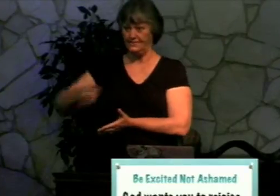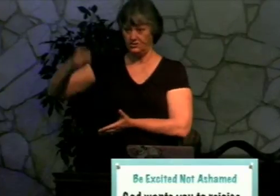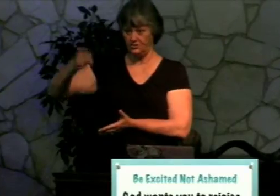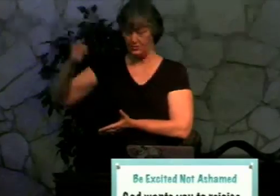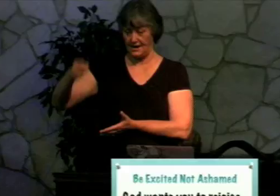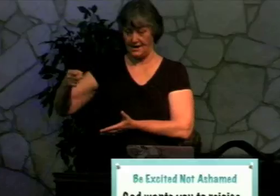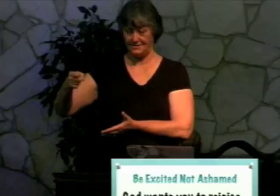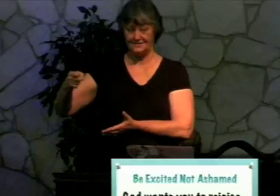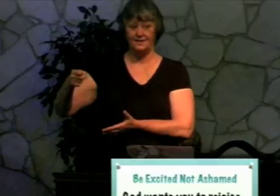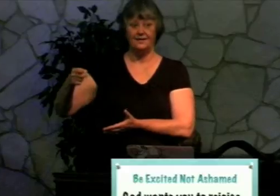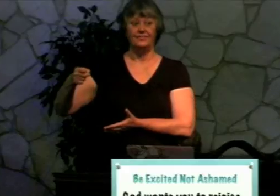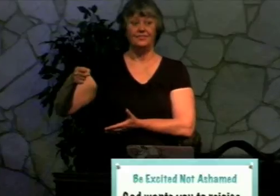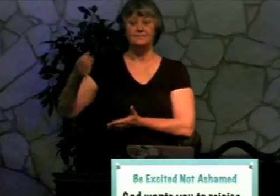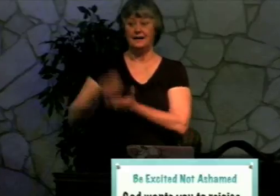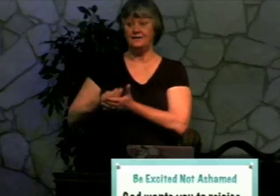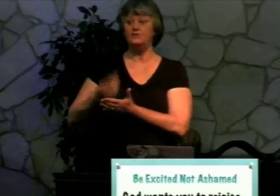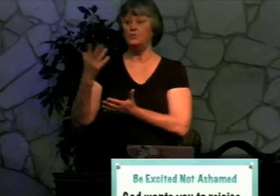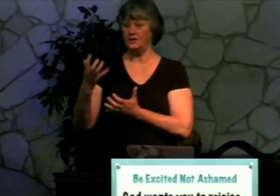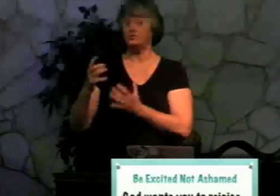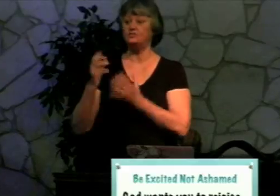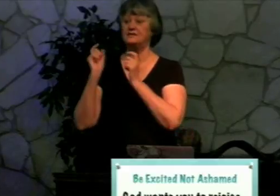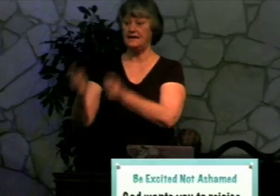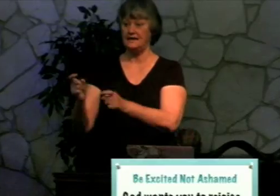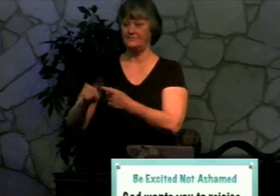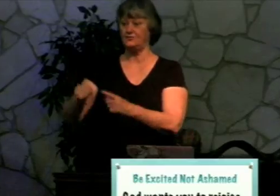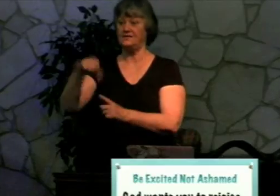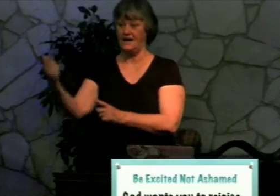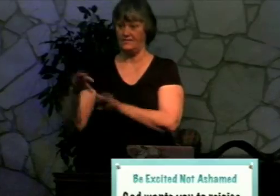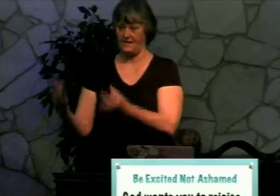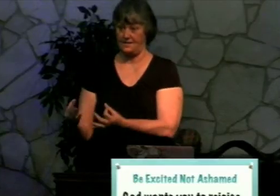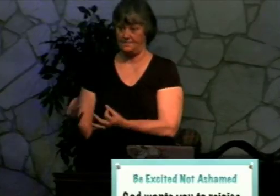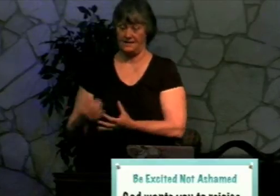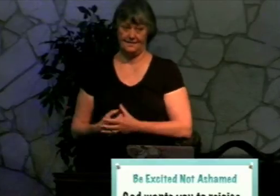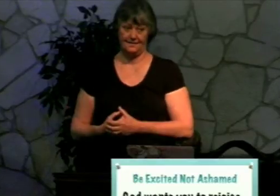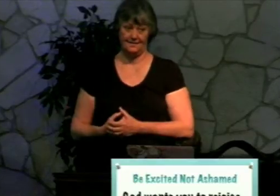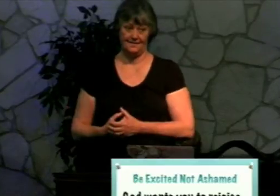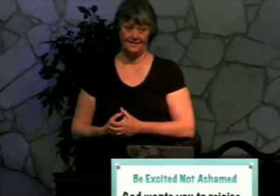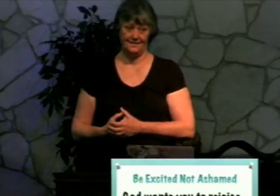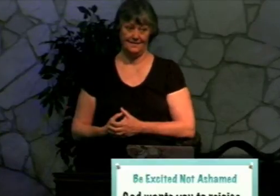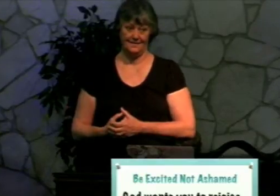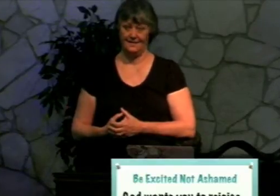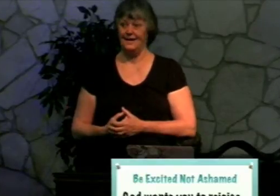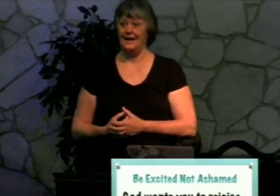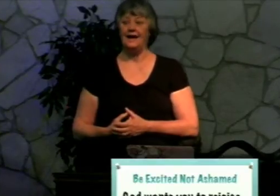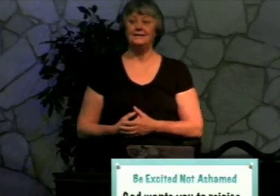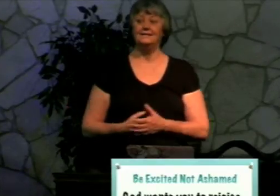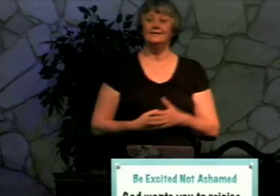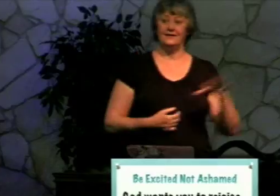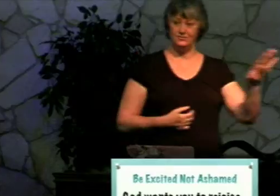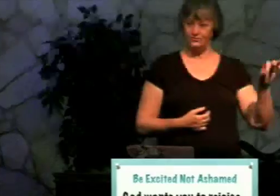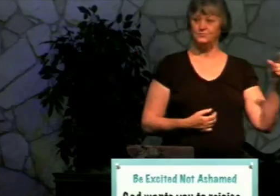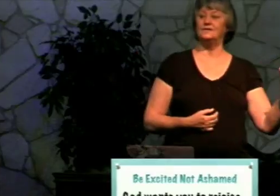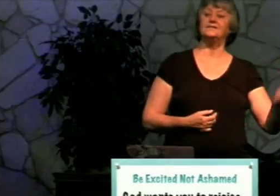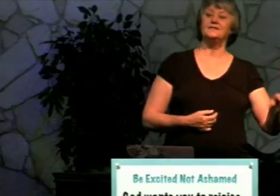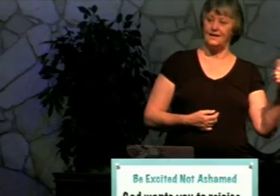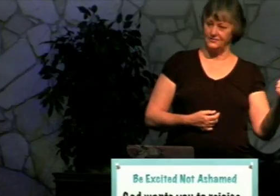the suitcase the money you want to give to the other family. And they choose one on the other